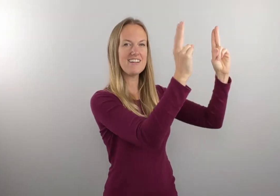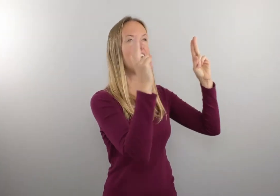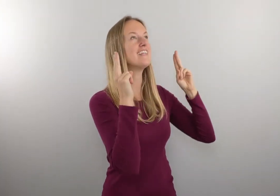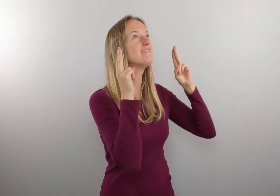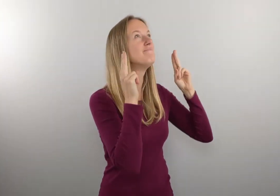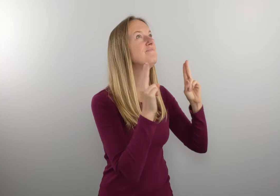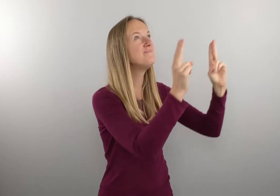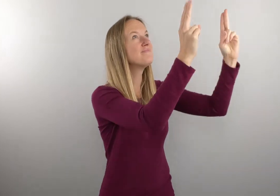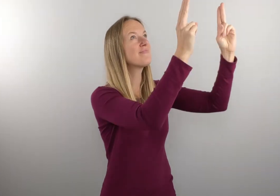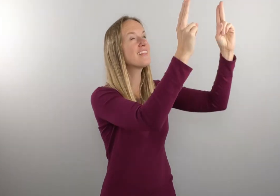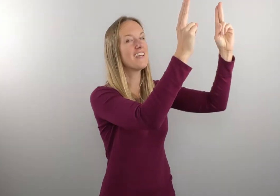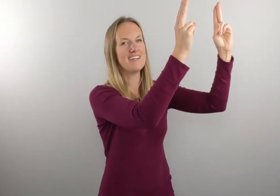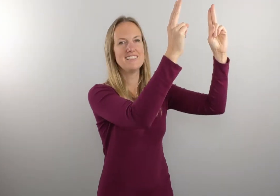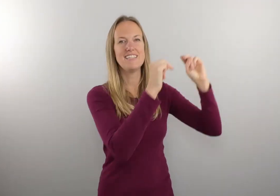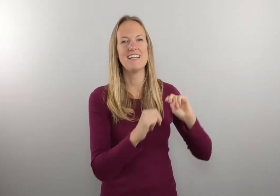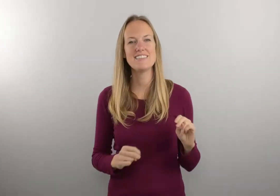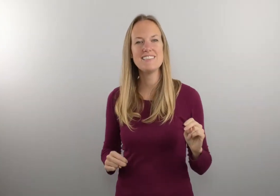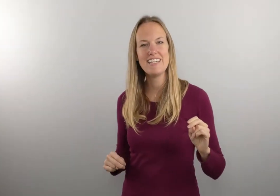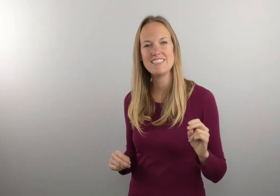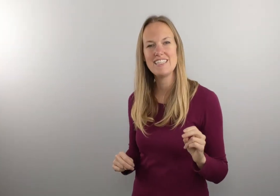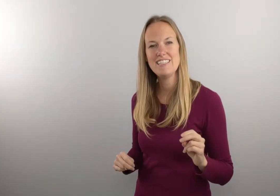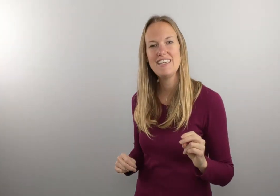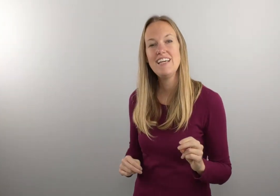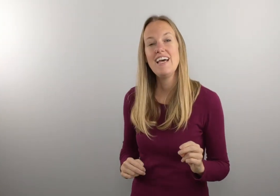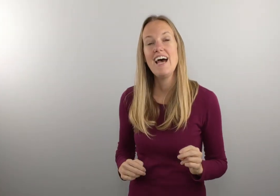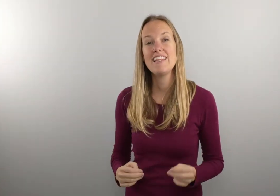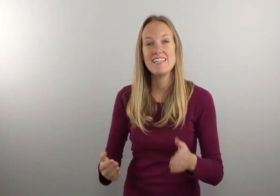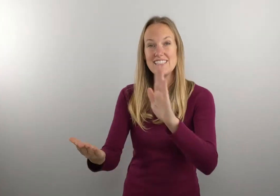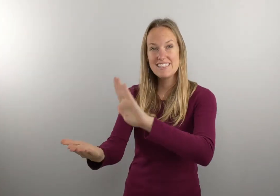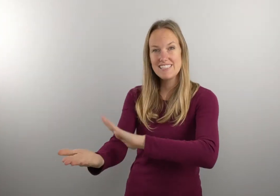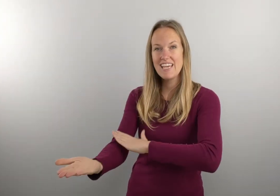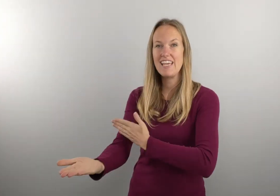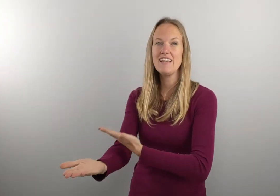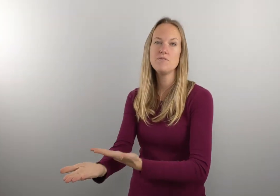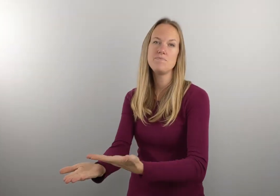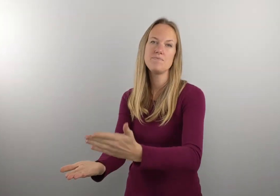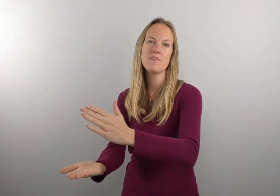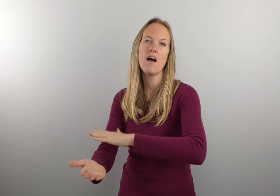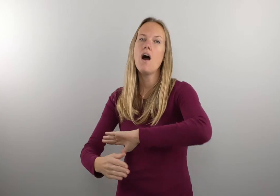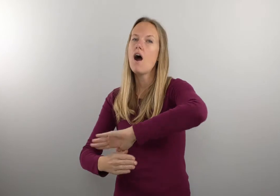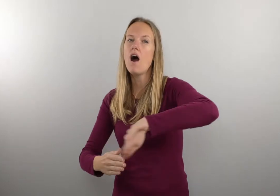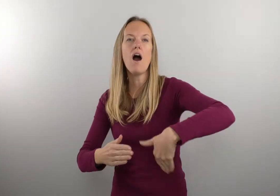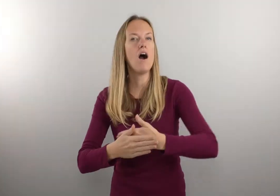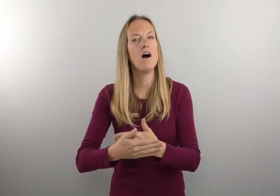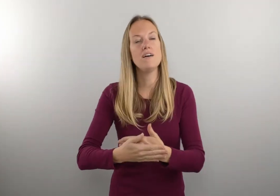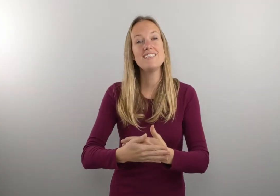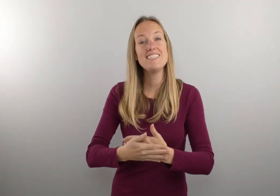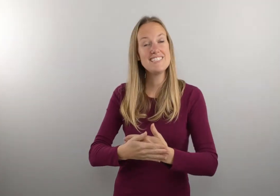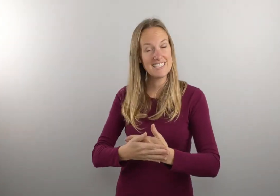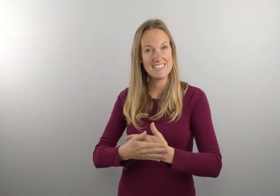God. Okay? Sing in exaltation. And then sing, all ye